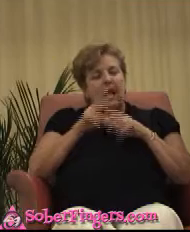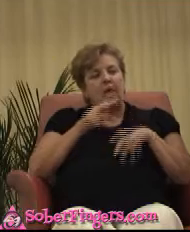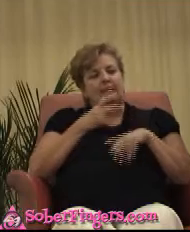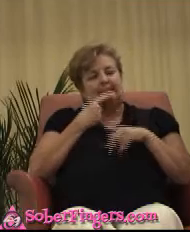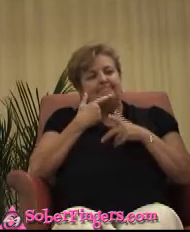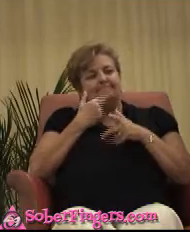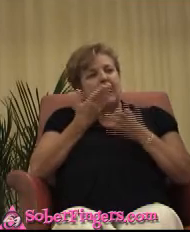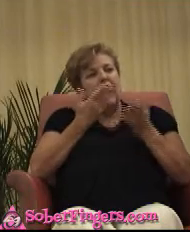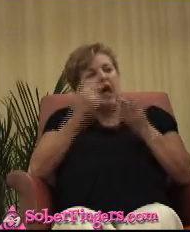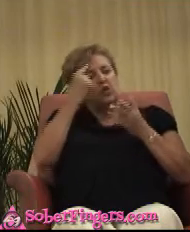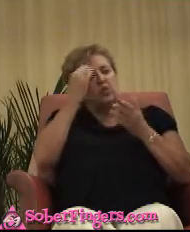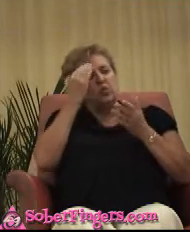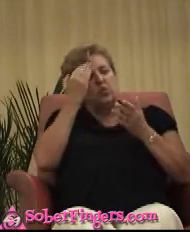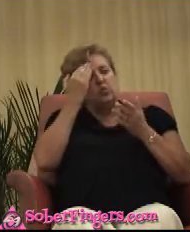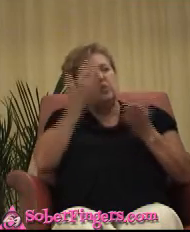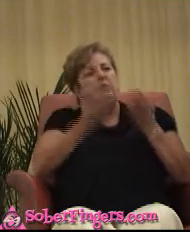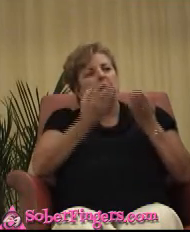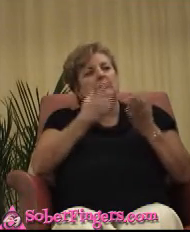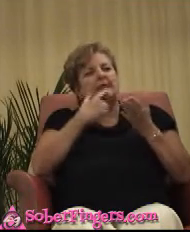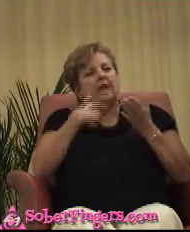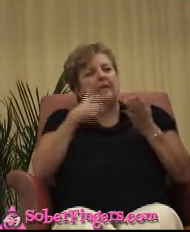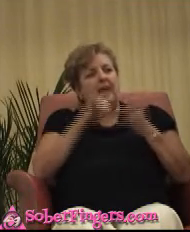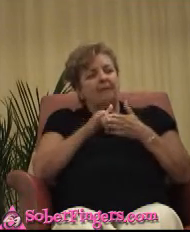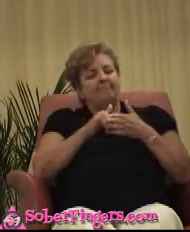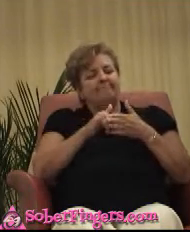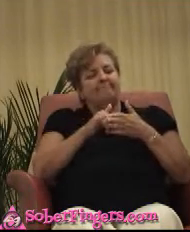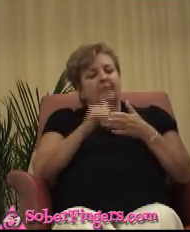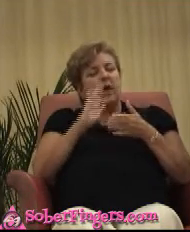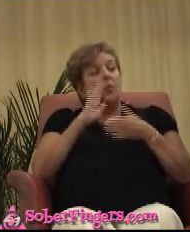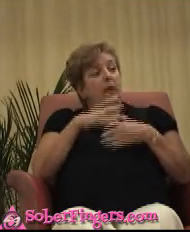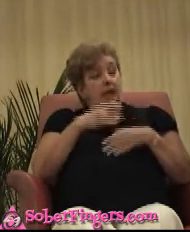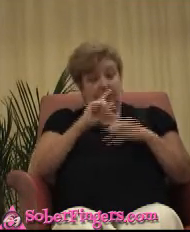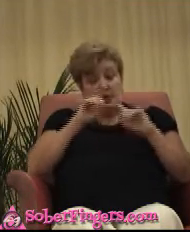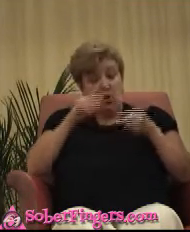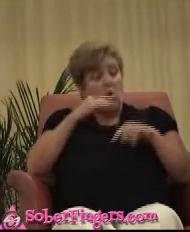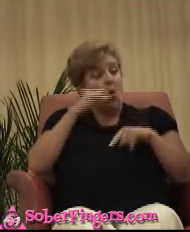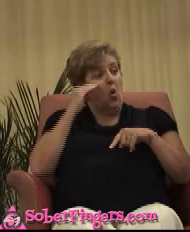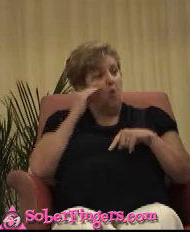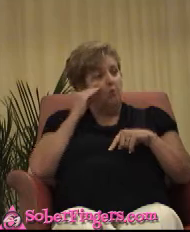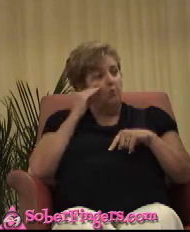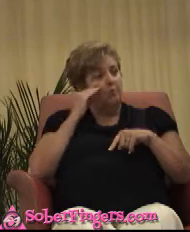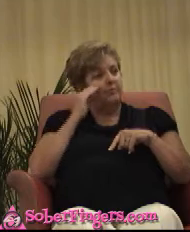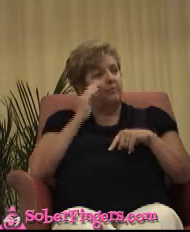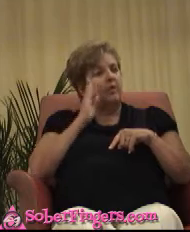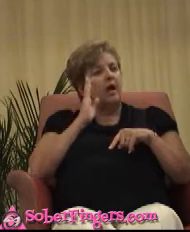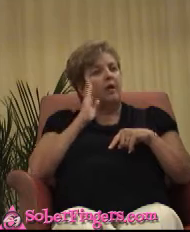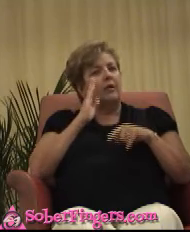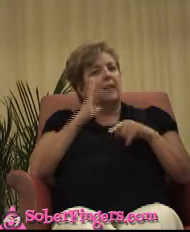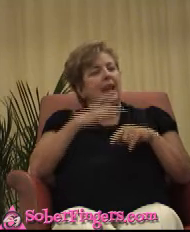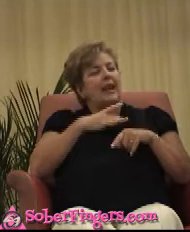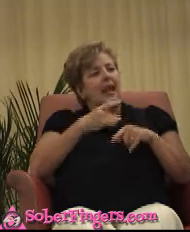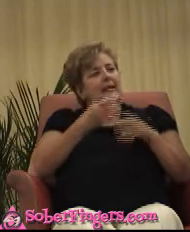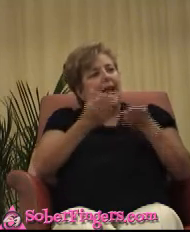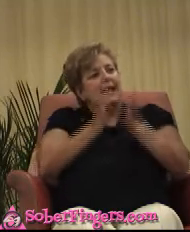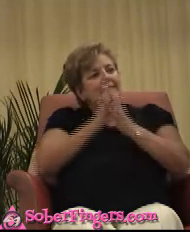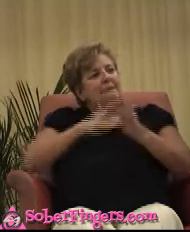got home today. I said, I'd like to go home. And I said, I'd like to ask Barbara just to hang on to me. Just let her hold on to me, let my mind